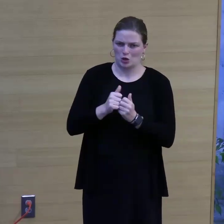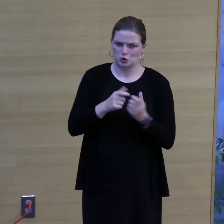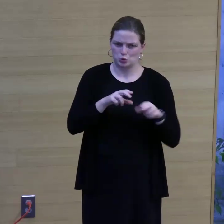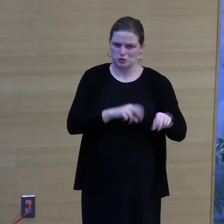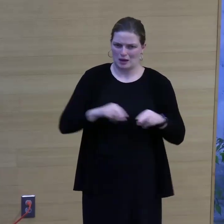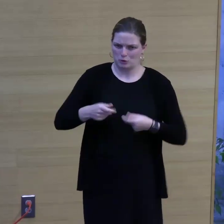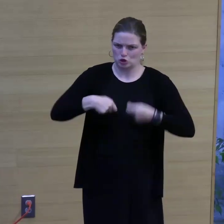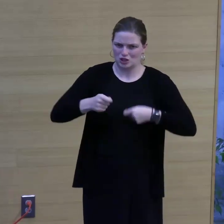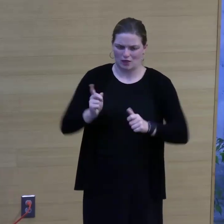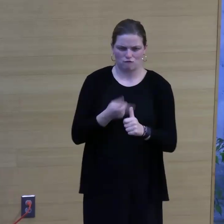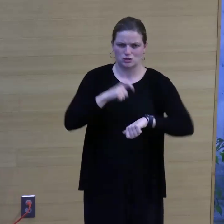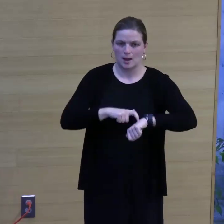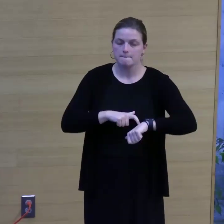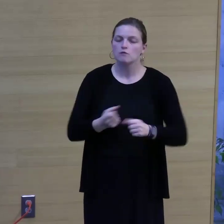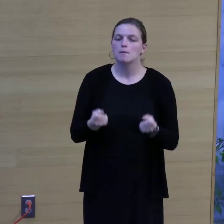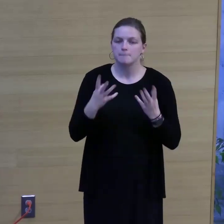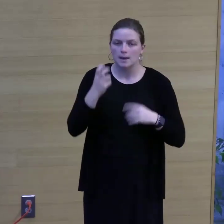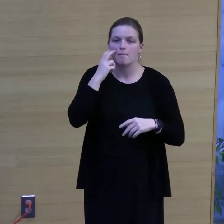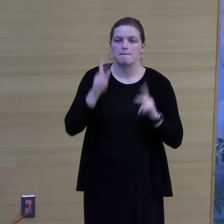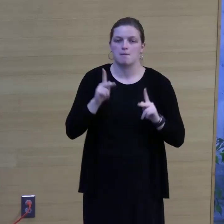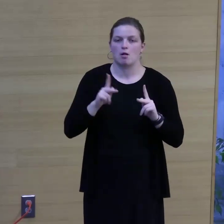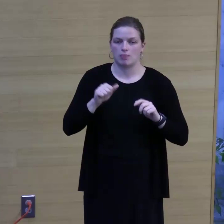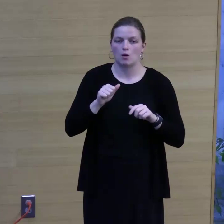time, but this is the reality for many blind folks.